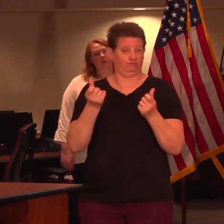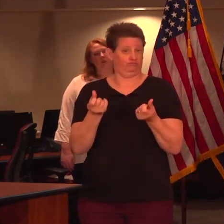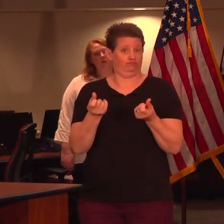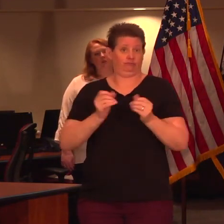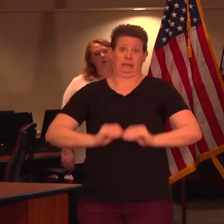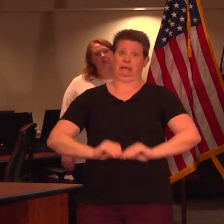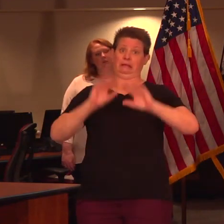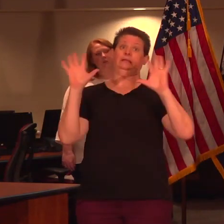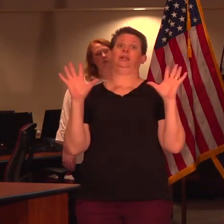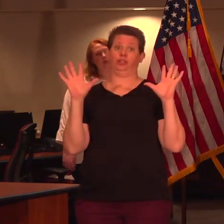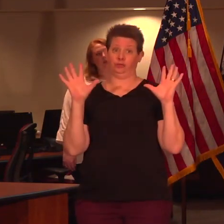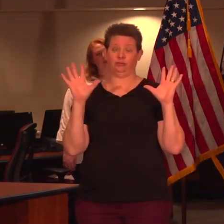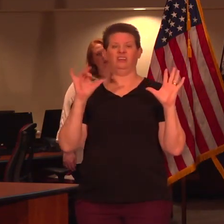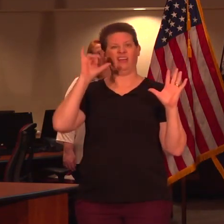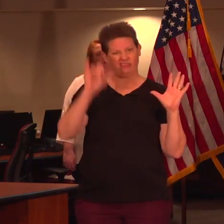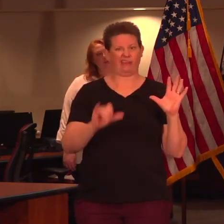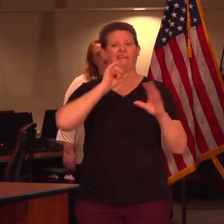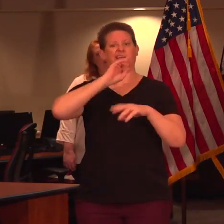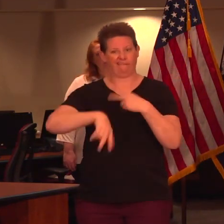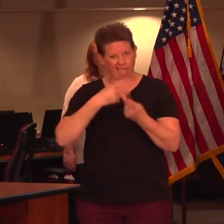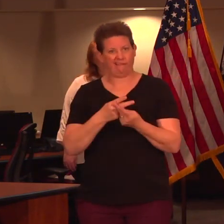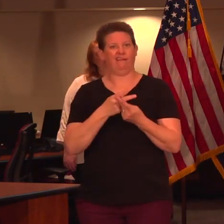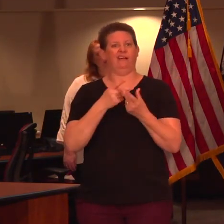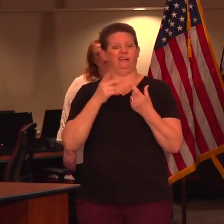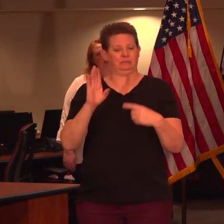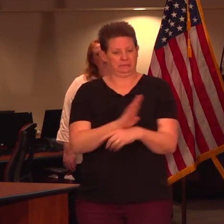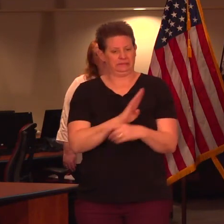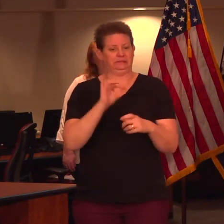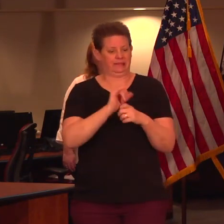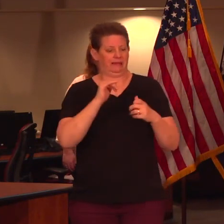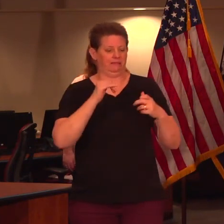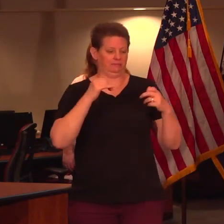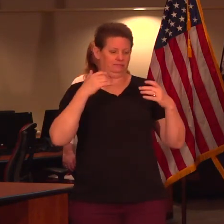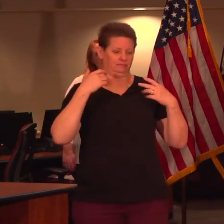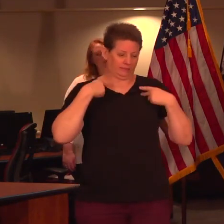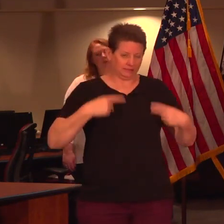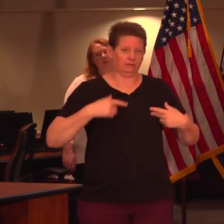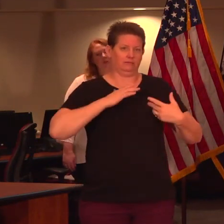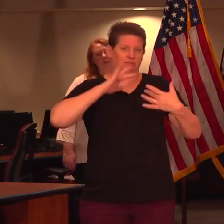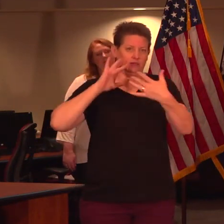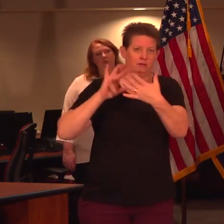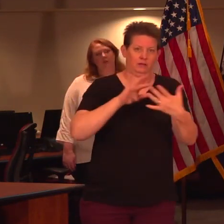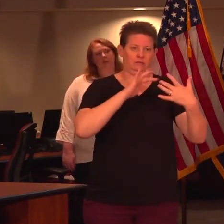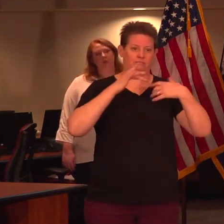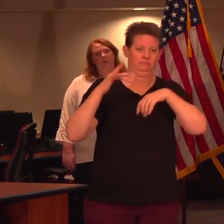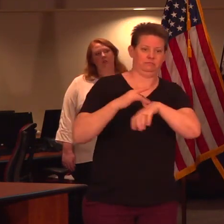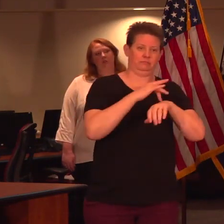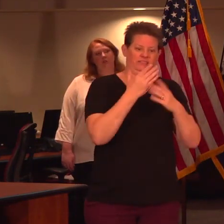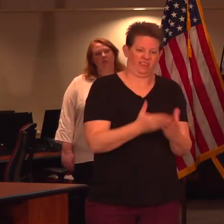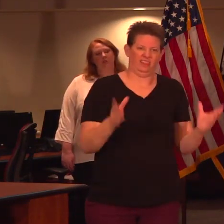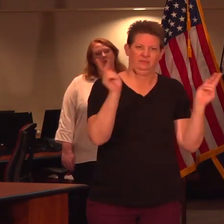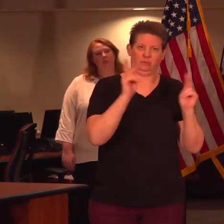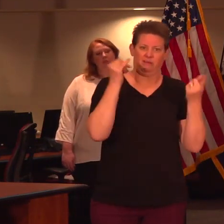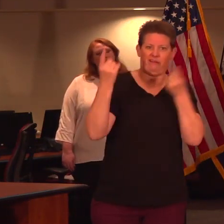the places where most of the kind of physical personal contact or contact offer items takes place.